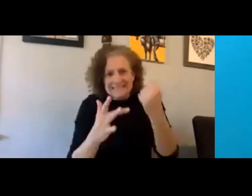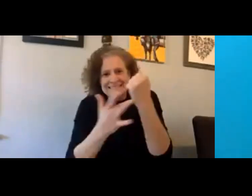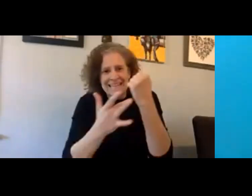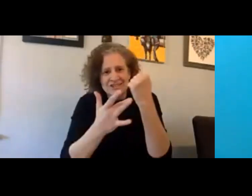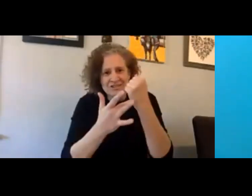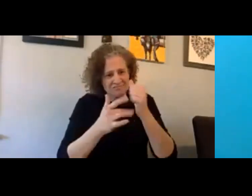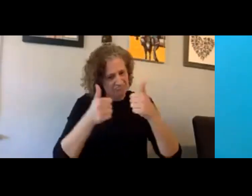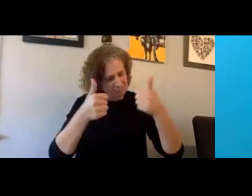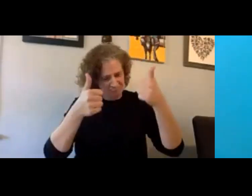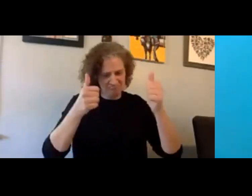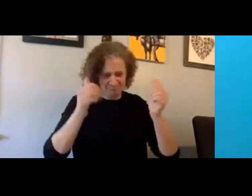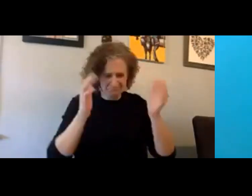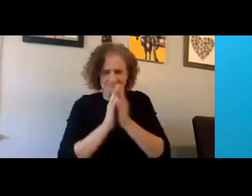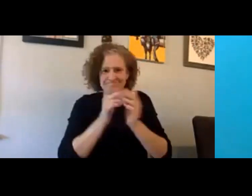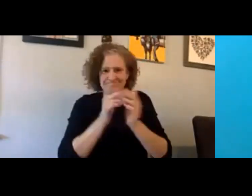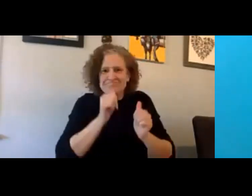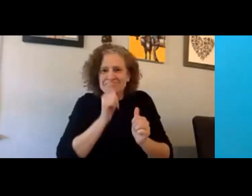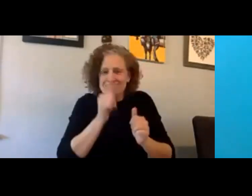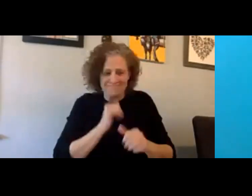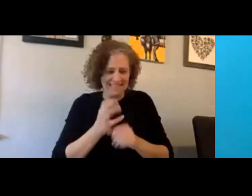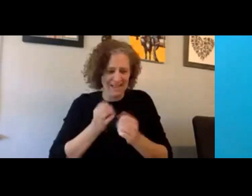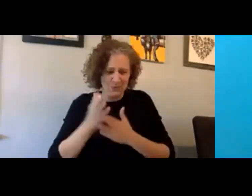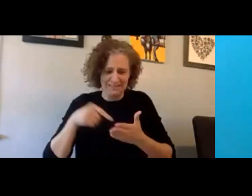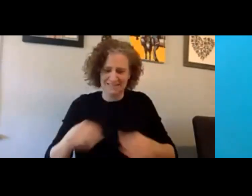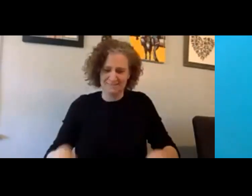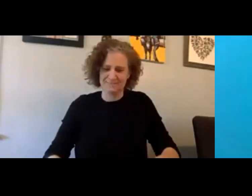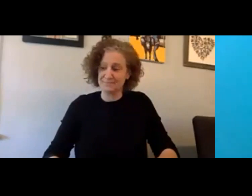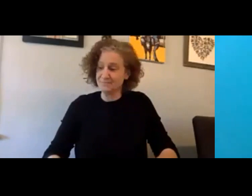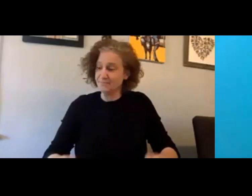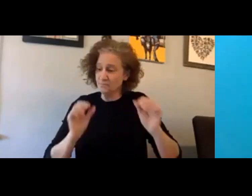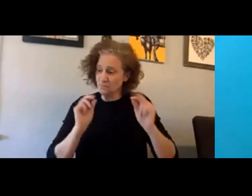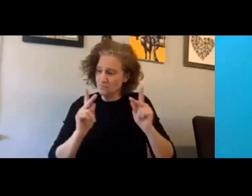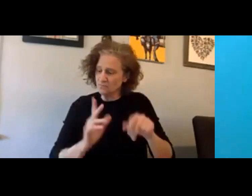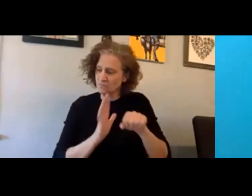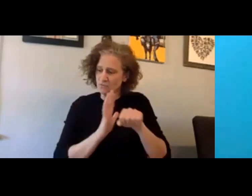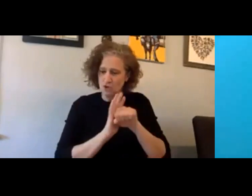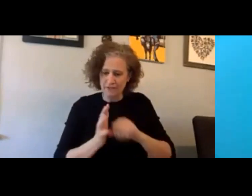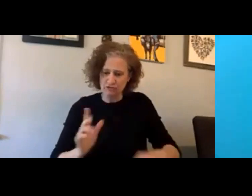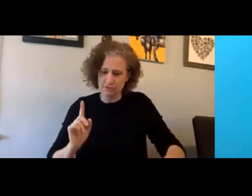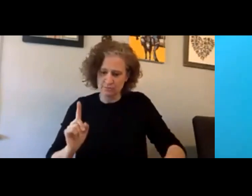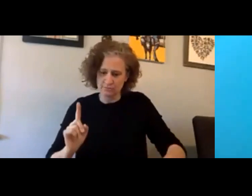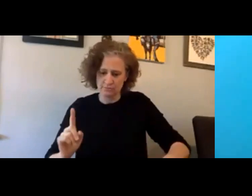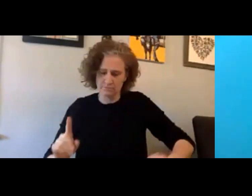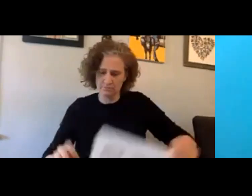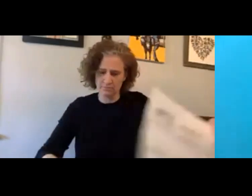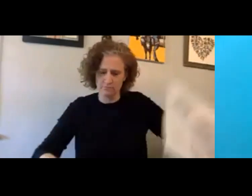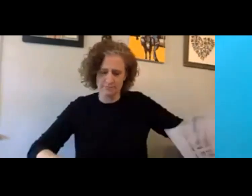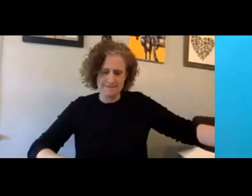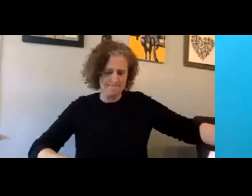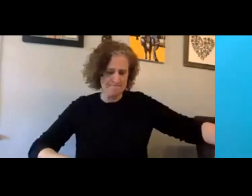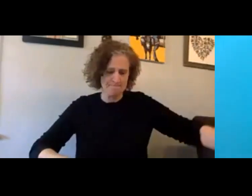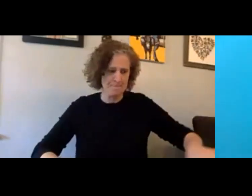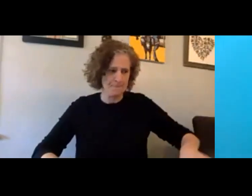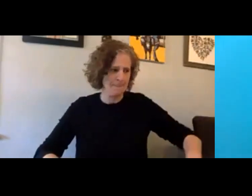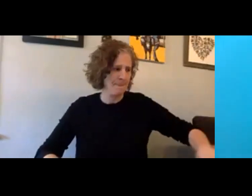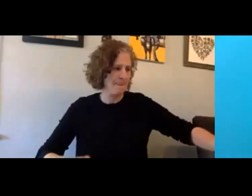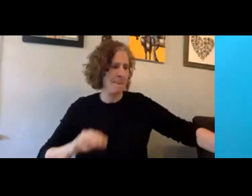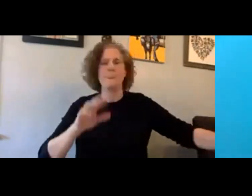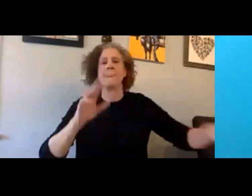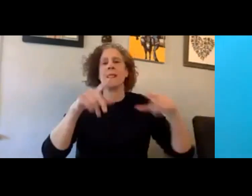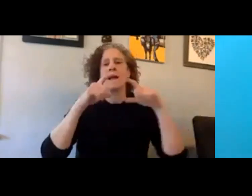Okay, great. Okay, I know technology, but we're good. We're good. We can be patient. We can do this. Okay, so coronavirus.